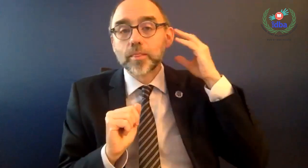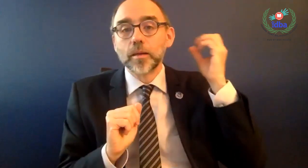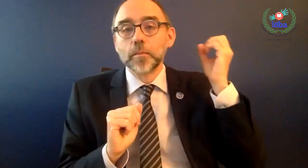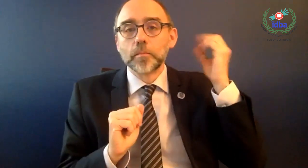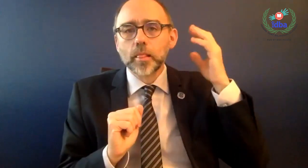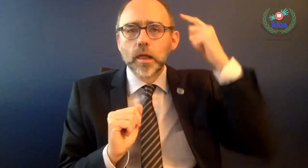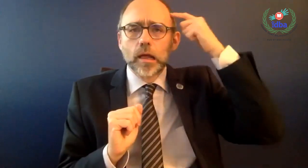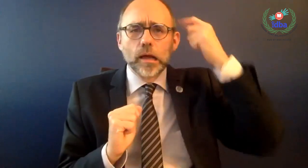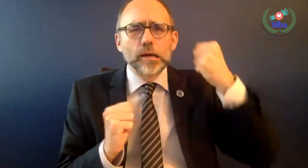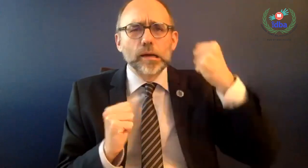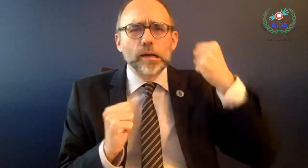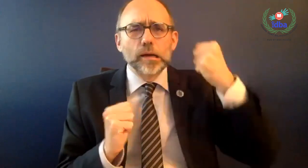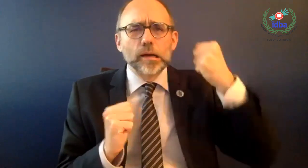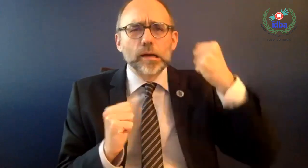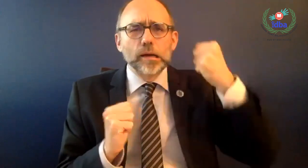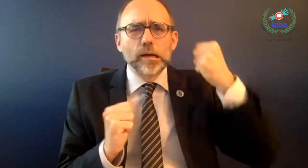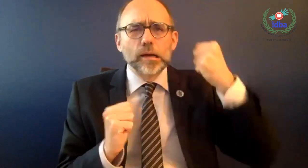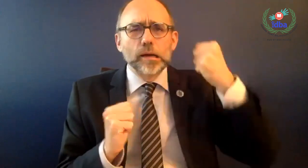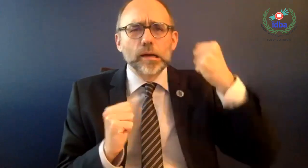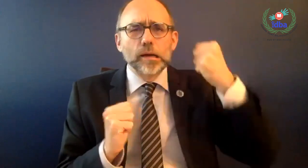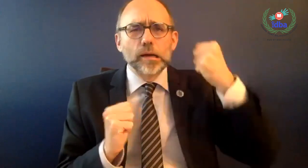not being transferred to the brain.